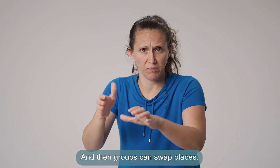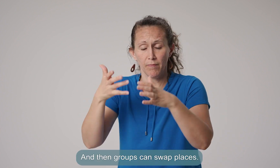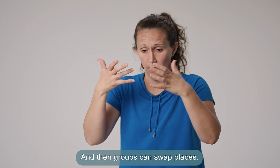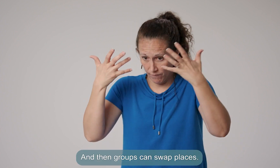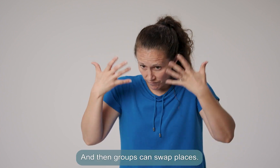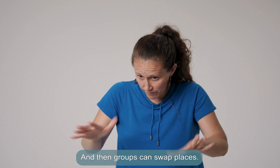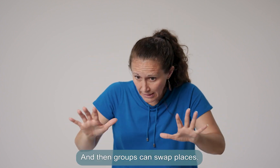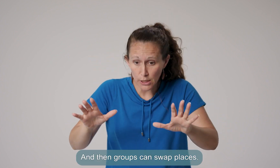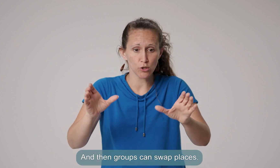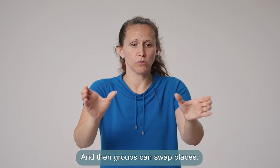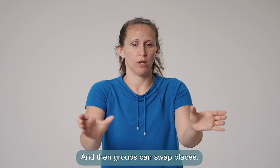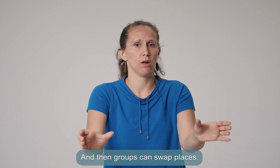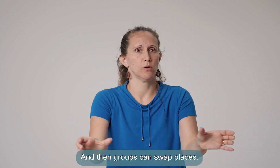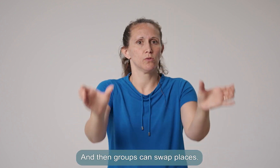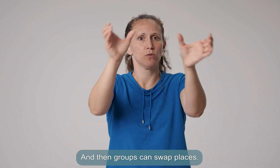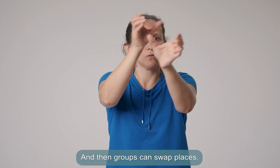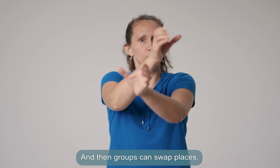And then groups can swap places.